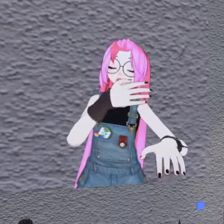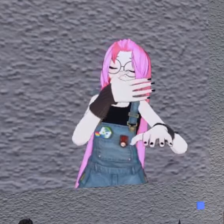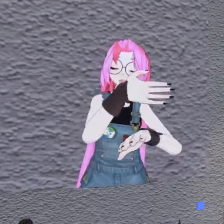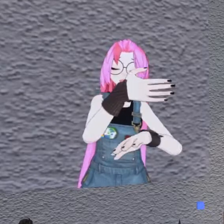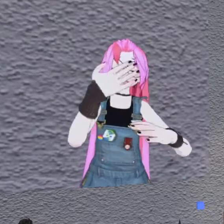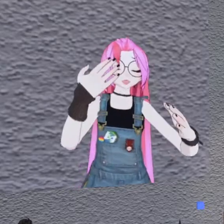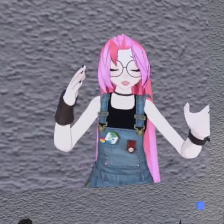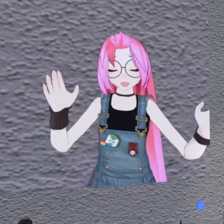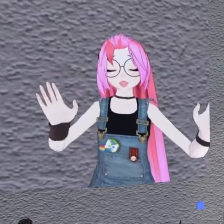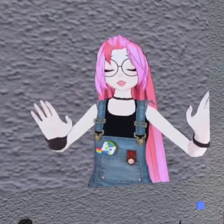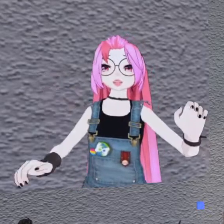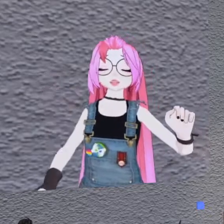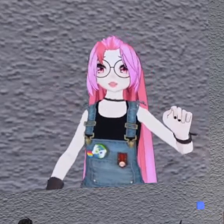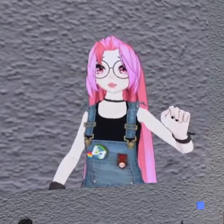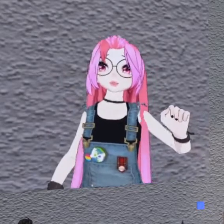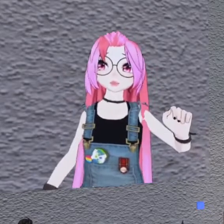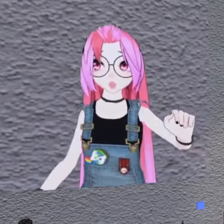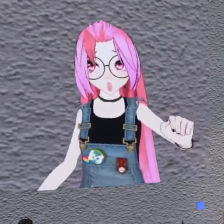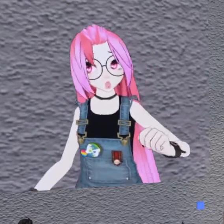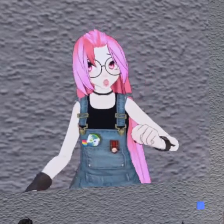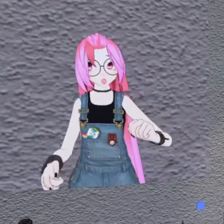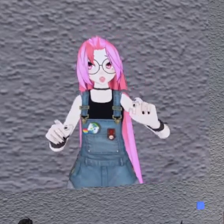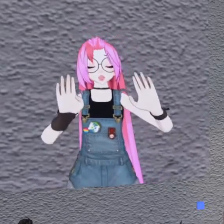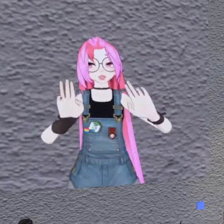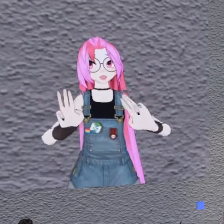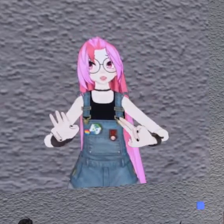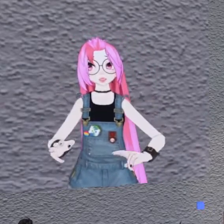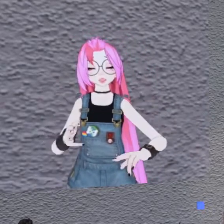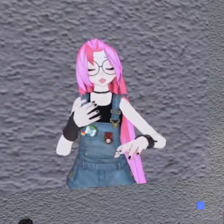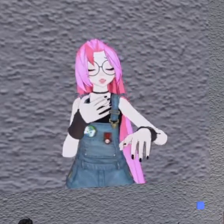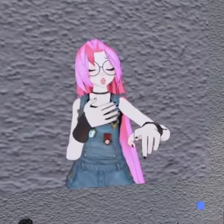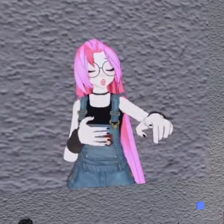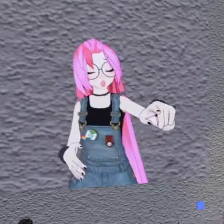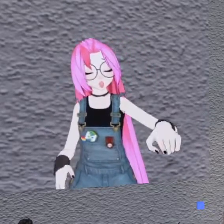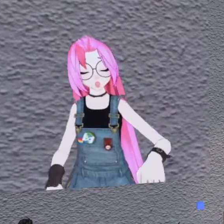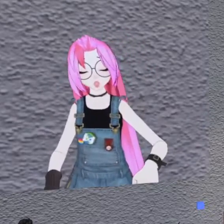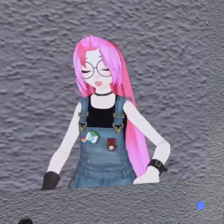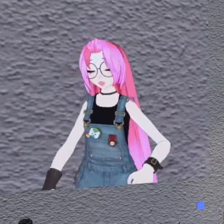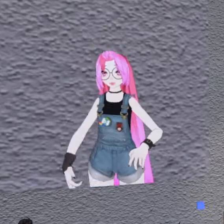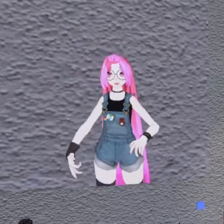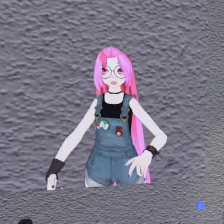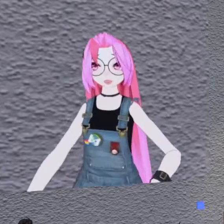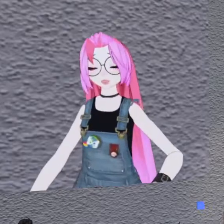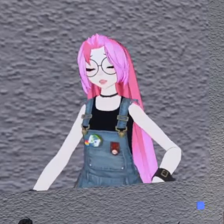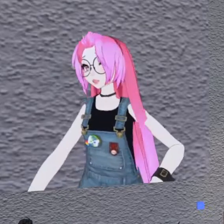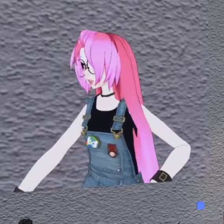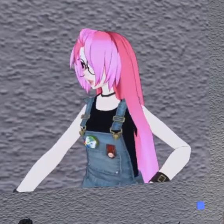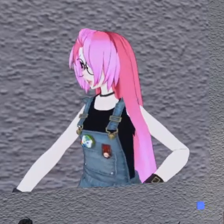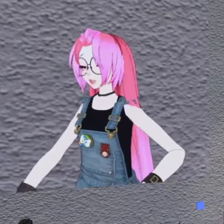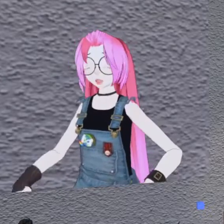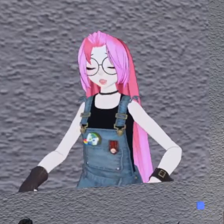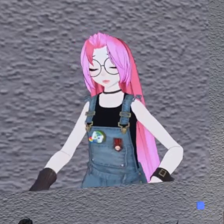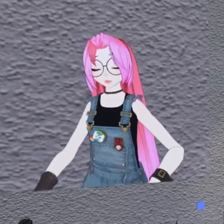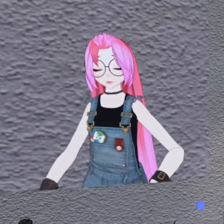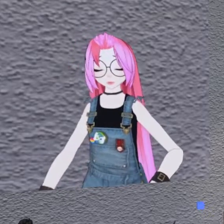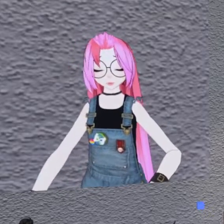The question is not done. I'm still doing weather, and then afterwards we'll go to pee-pee. I won my rock, paper,